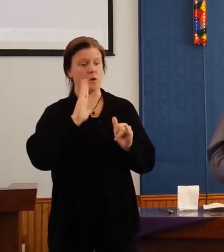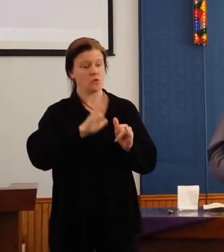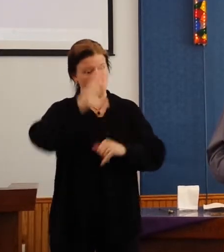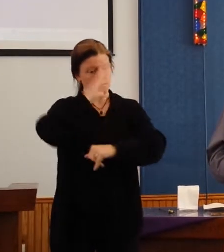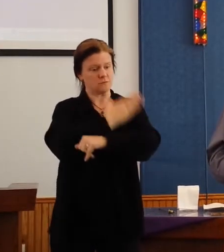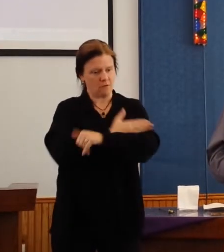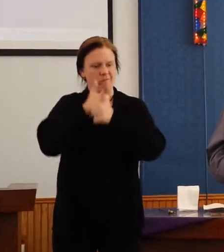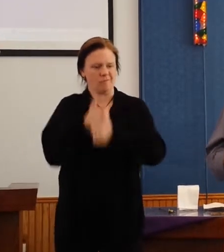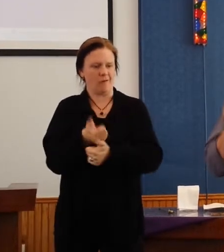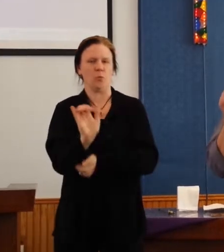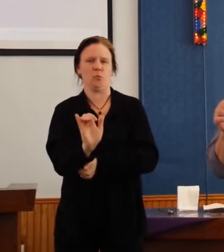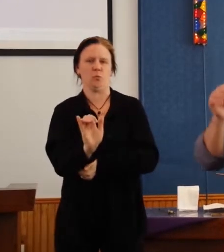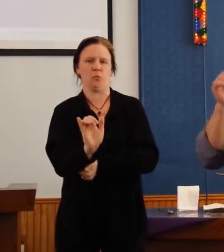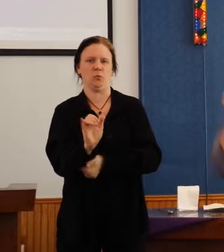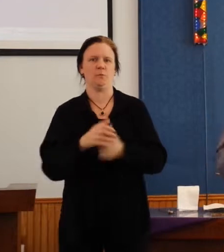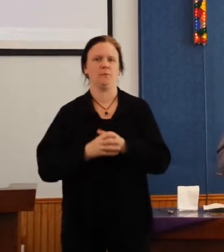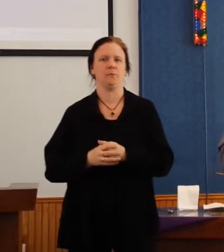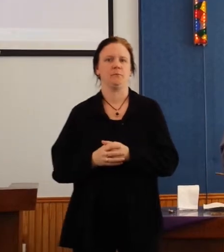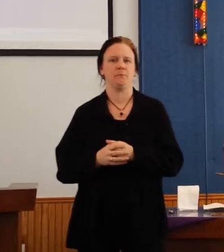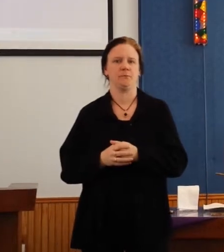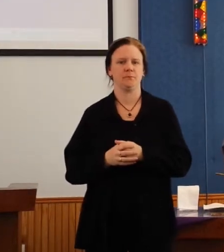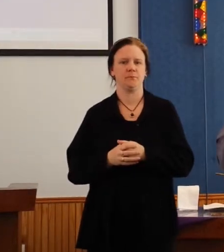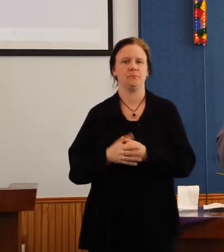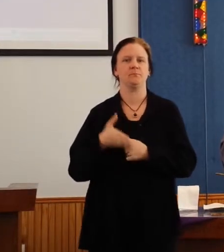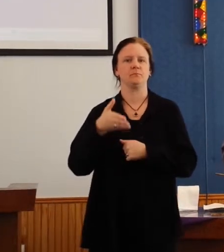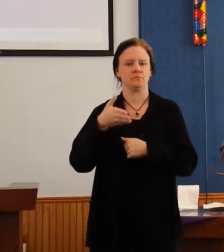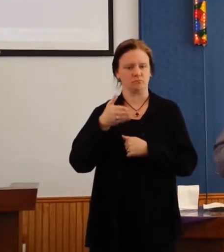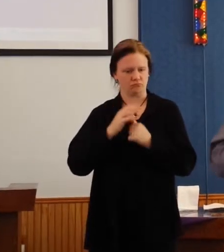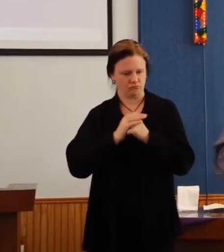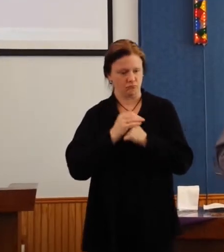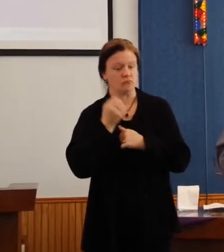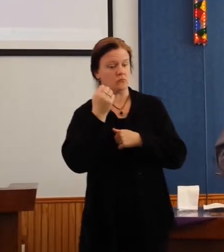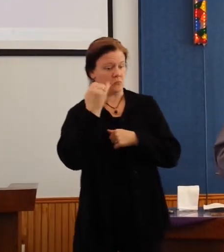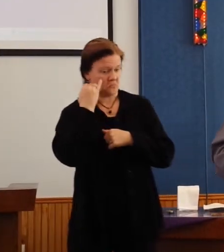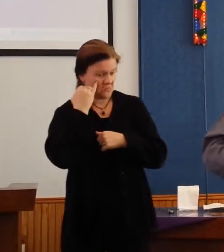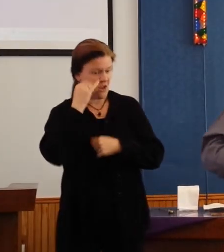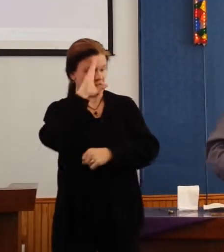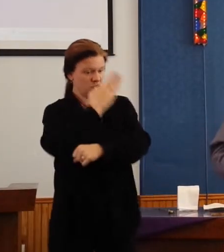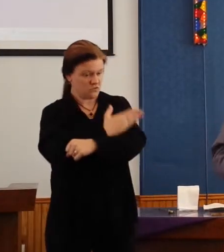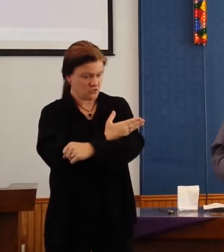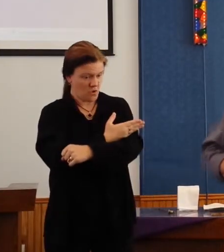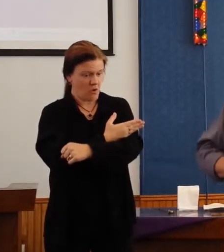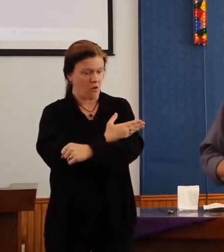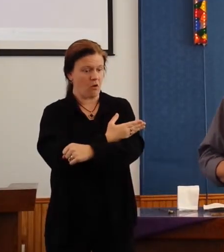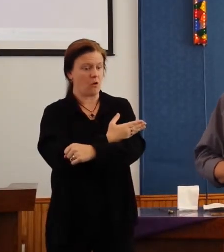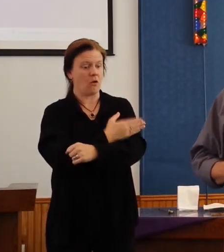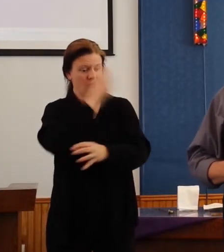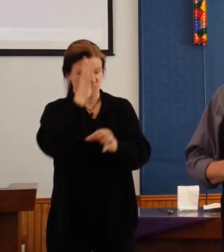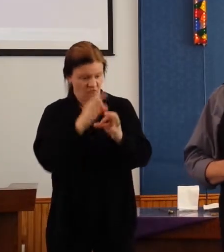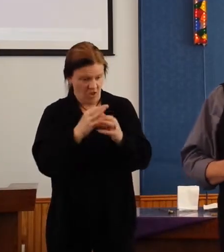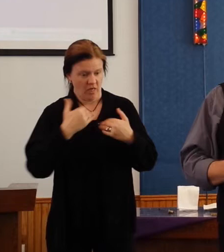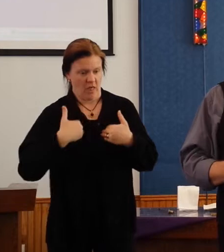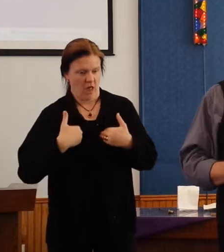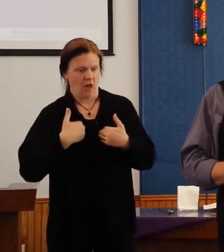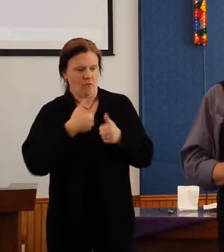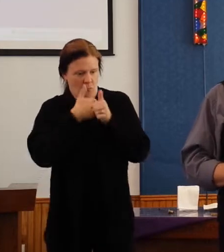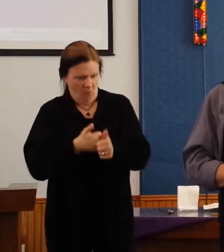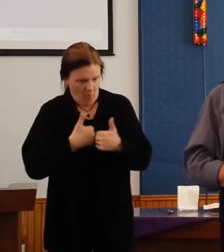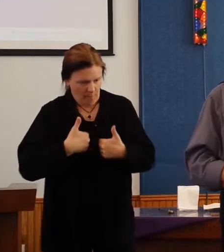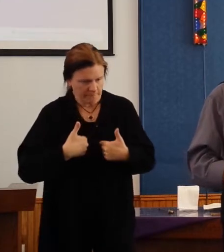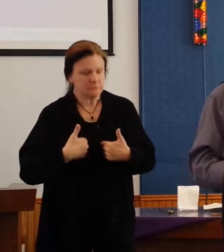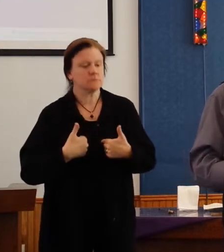descendants. God promises blessings to those generations, with the ultimate blessing being